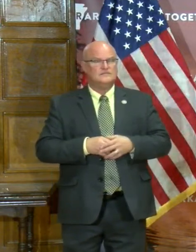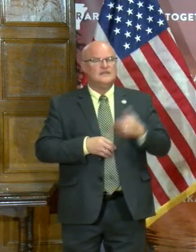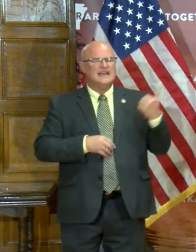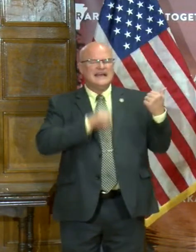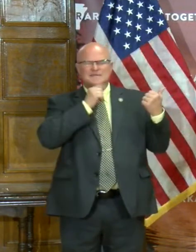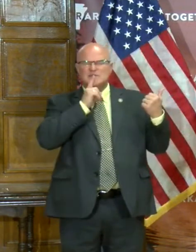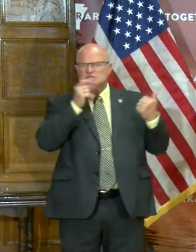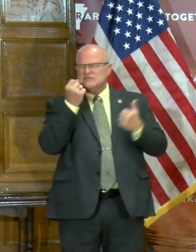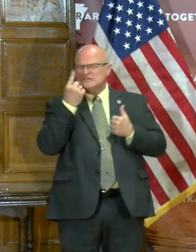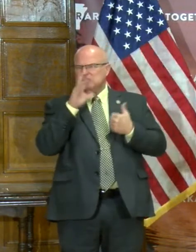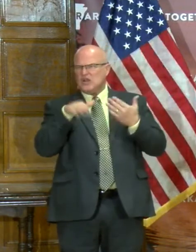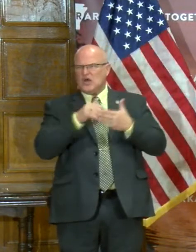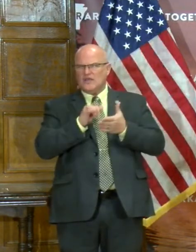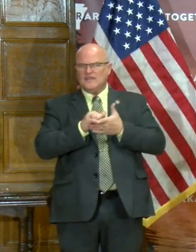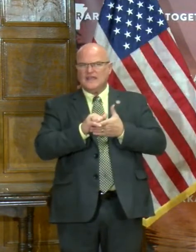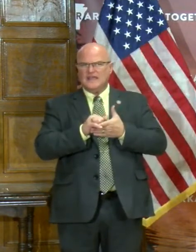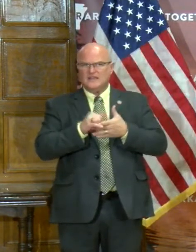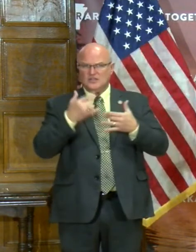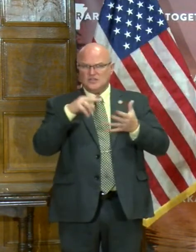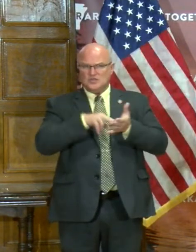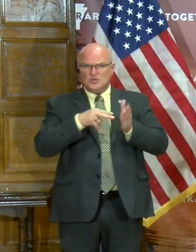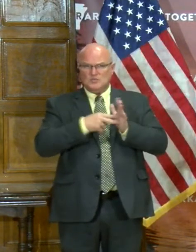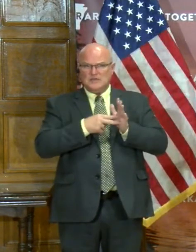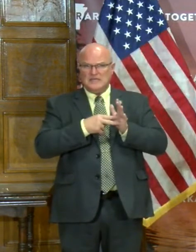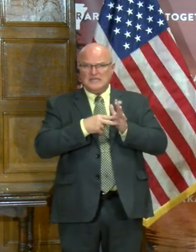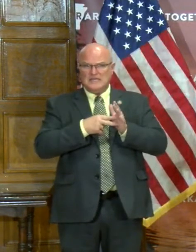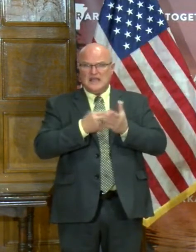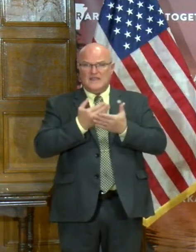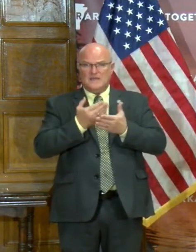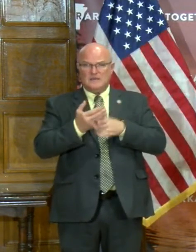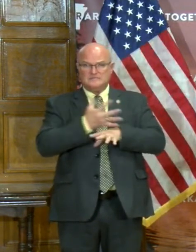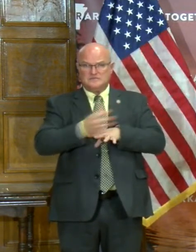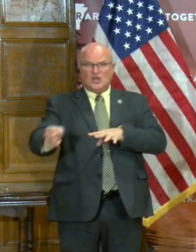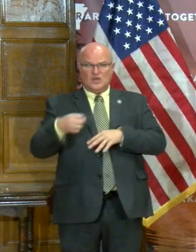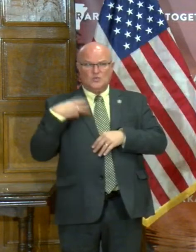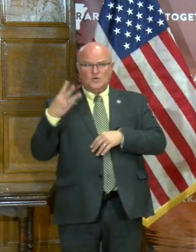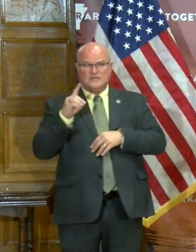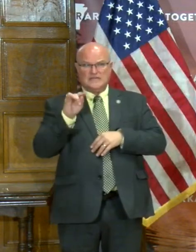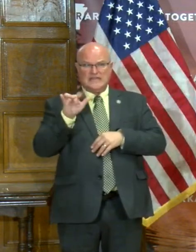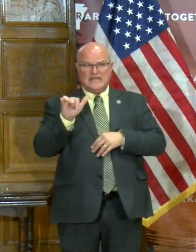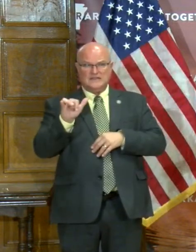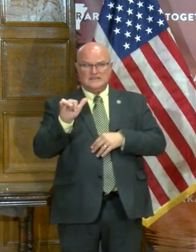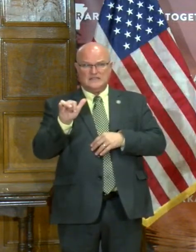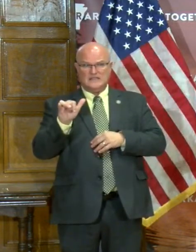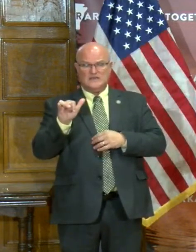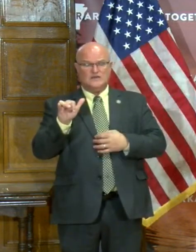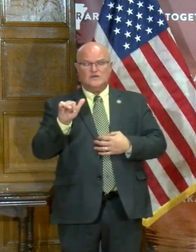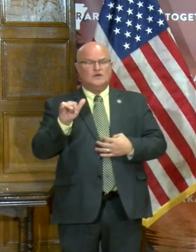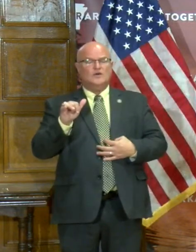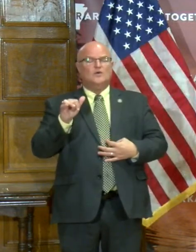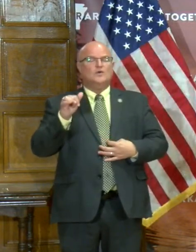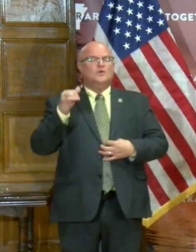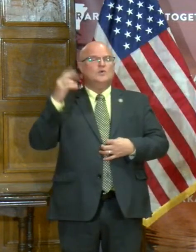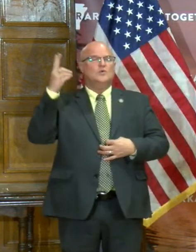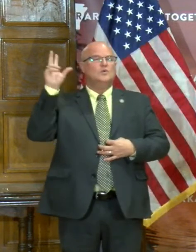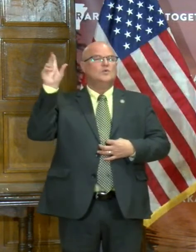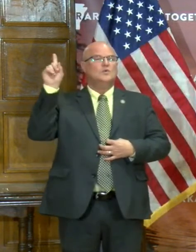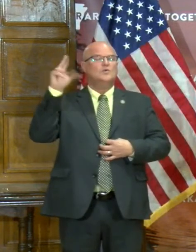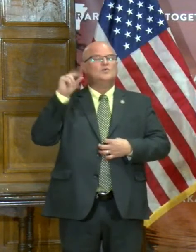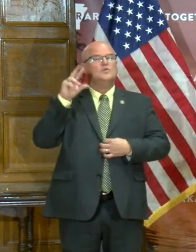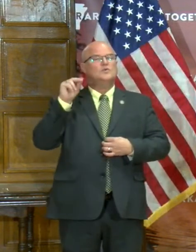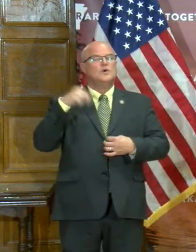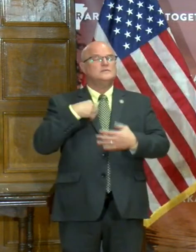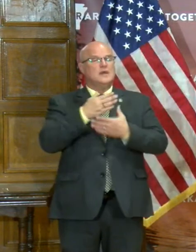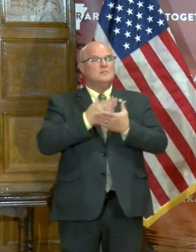I'm not sure I got all of that. Are you saying they're out of Fresh Start money in Washington County? No, I'm saying